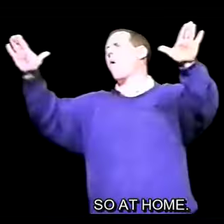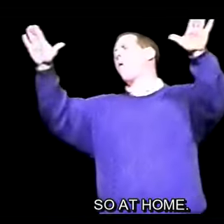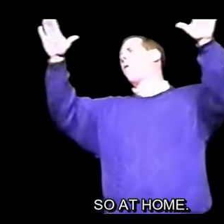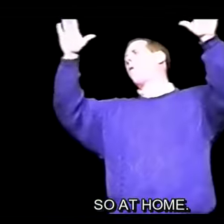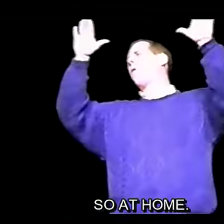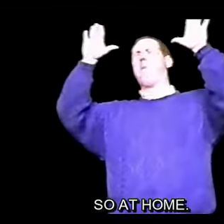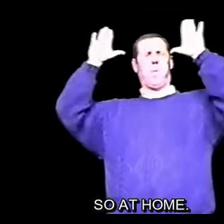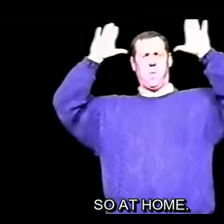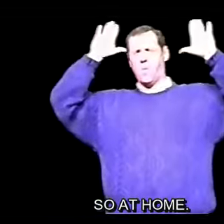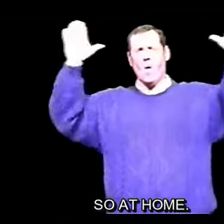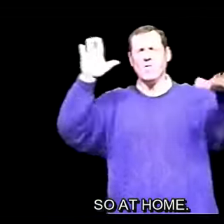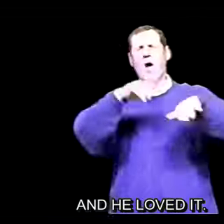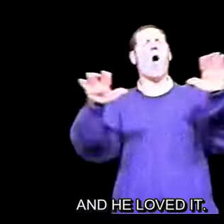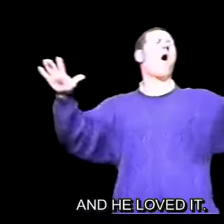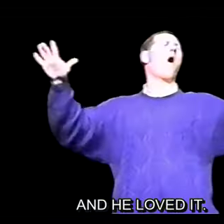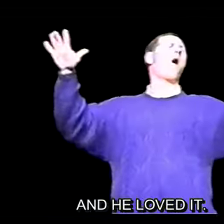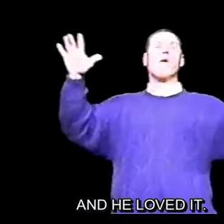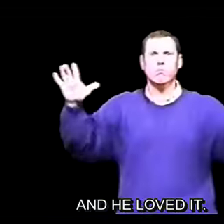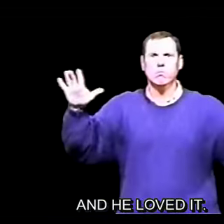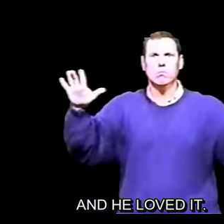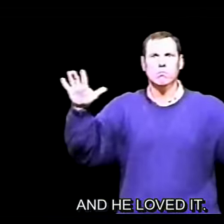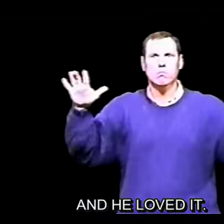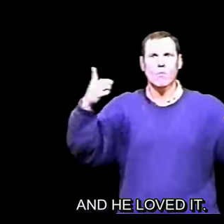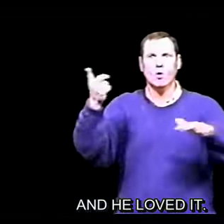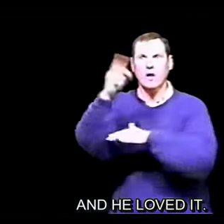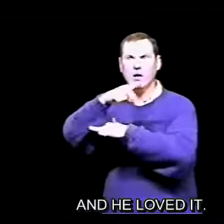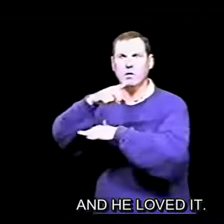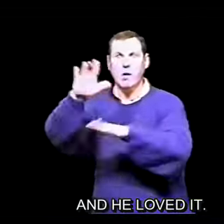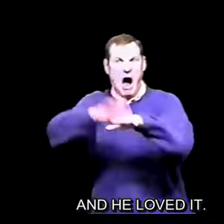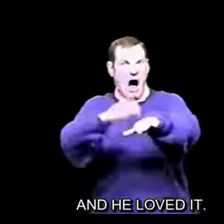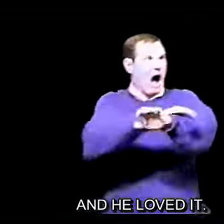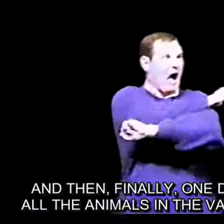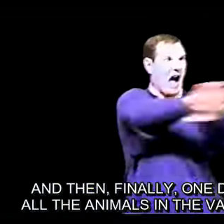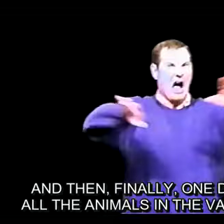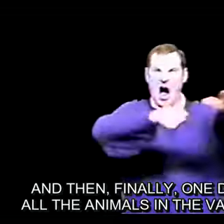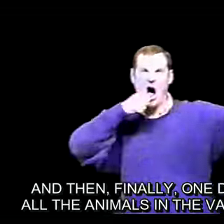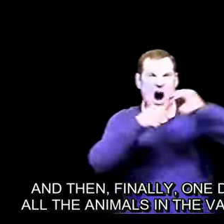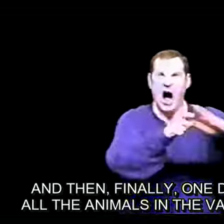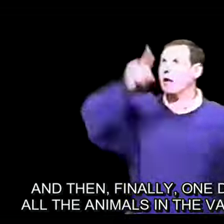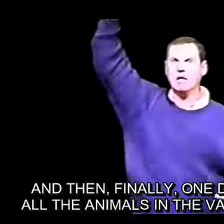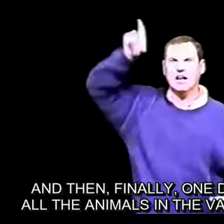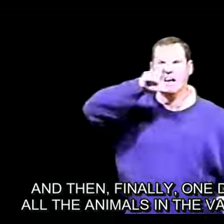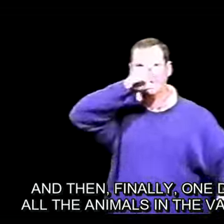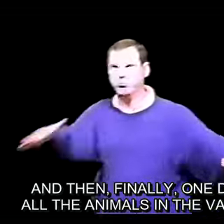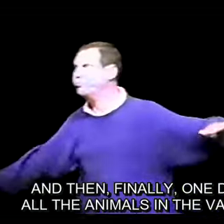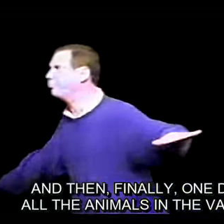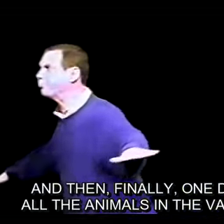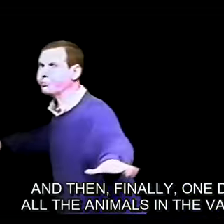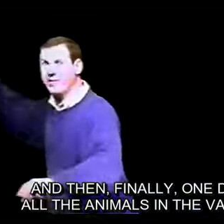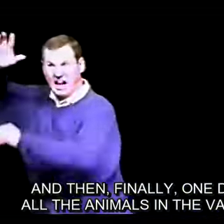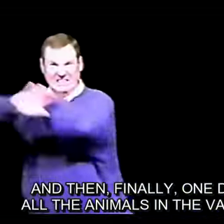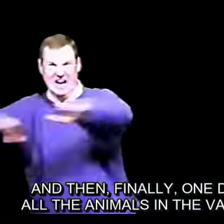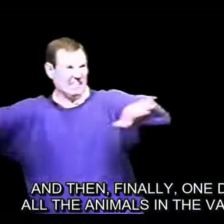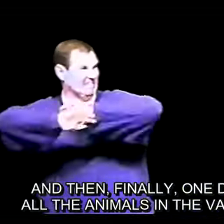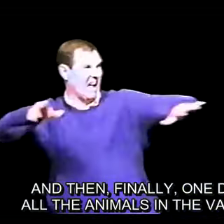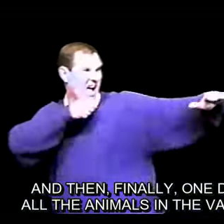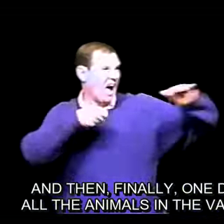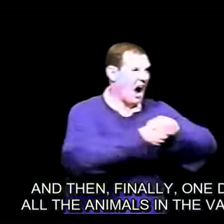home, and he loved it. And then finally one day, all the animals in the valley said, look